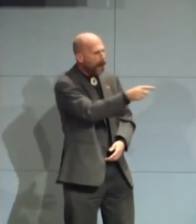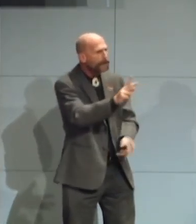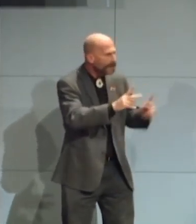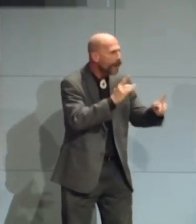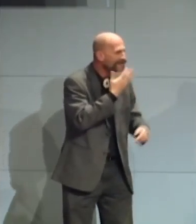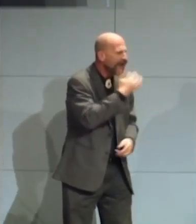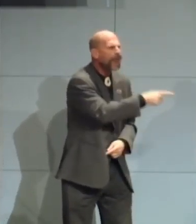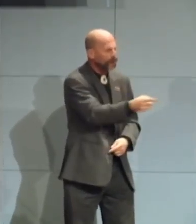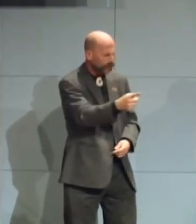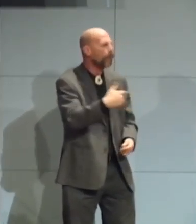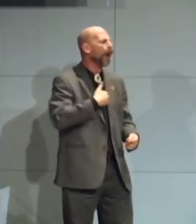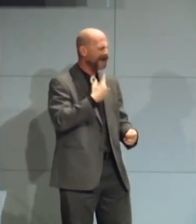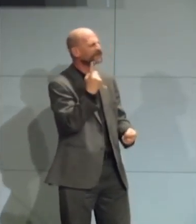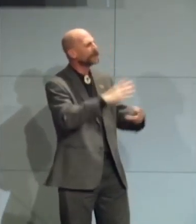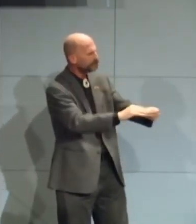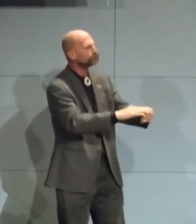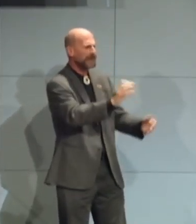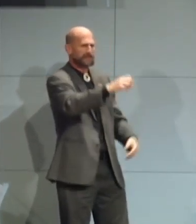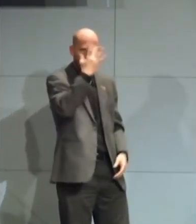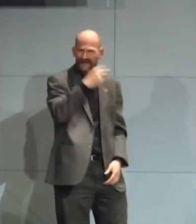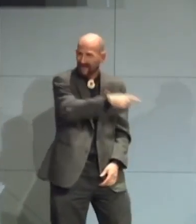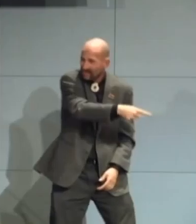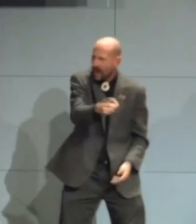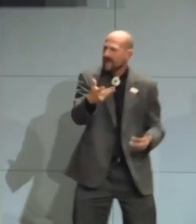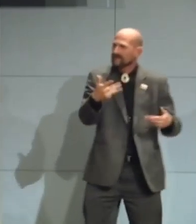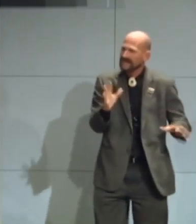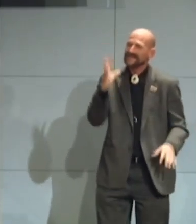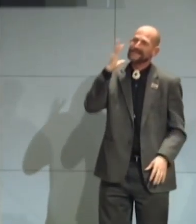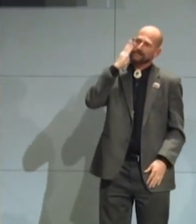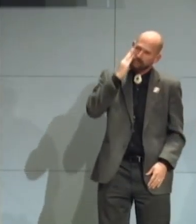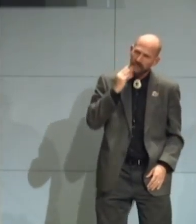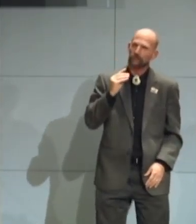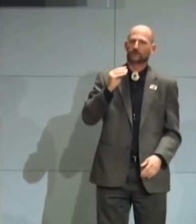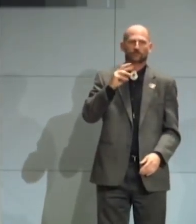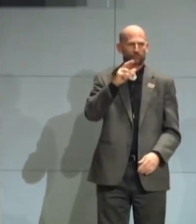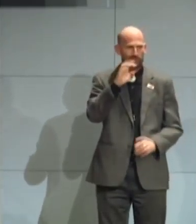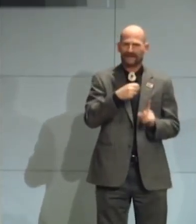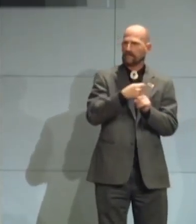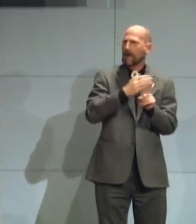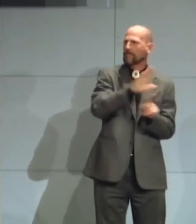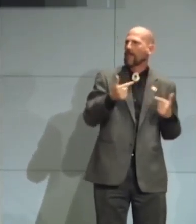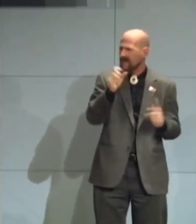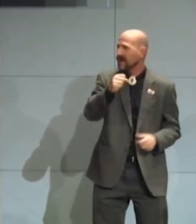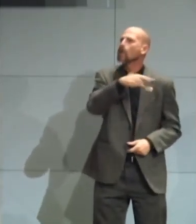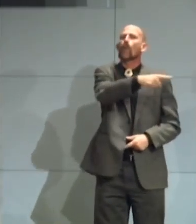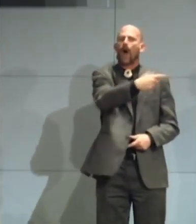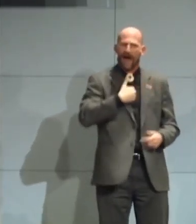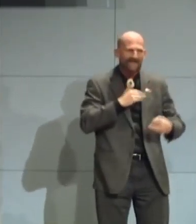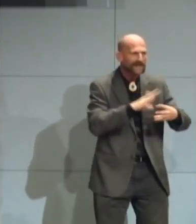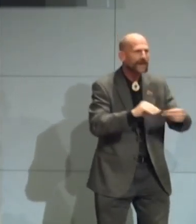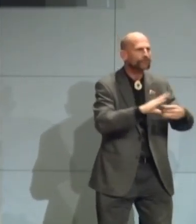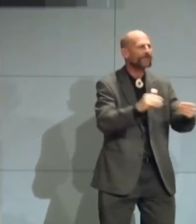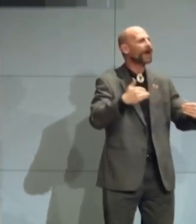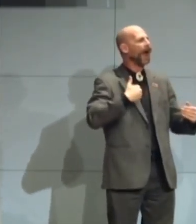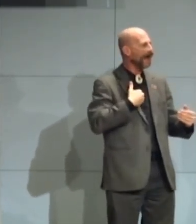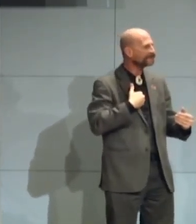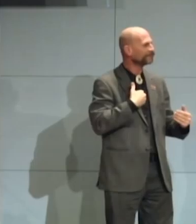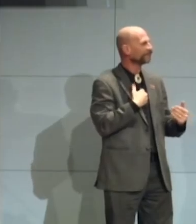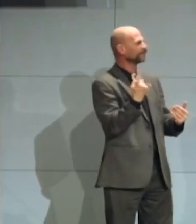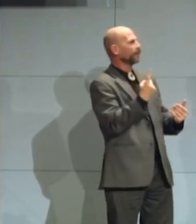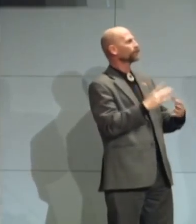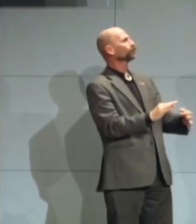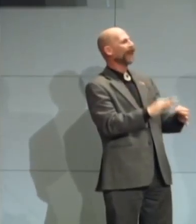problem. Part of our problem is that that history is not part of the history that we all learn. And